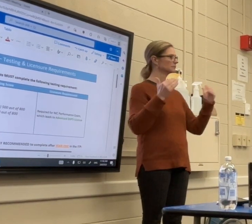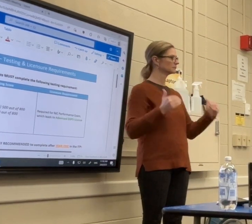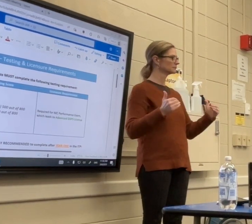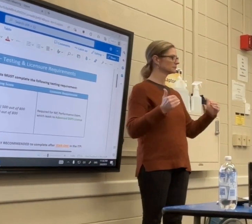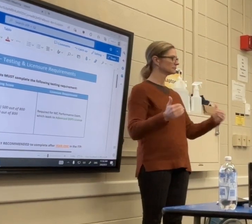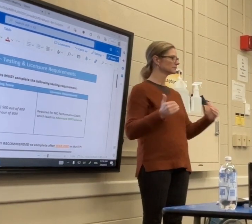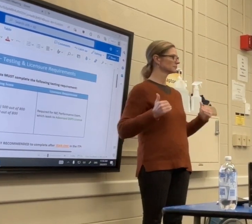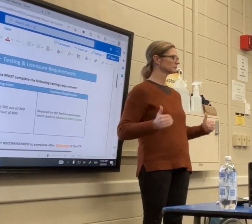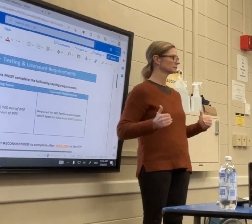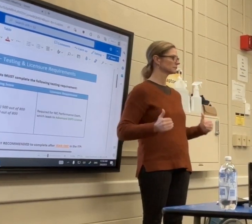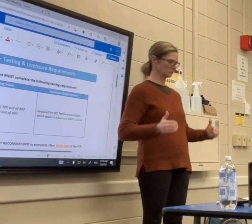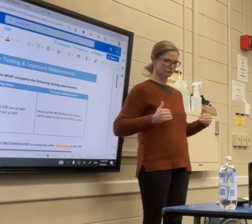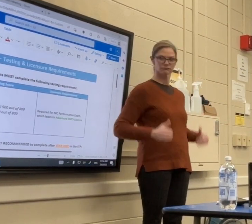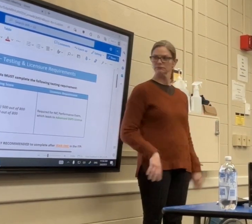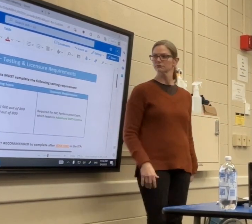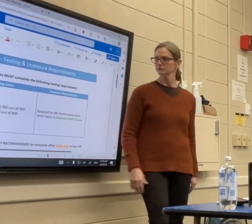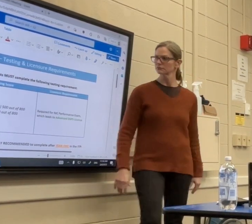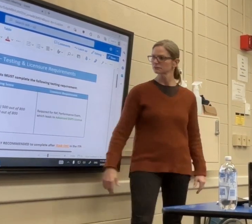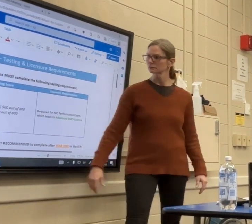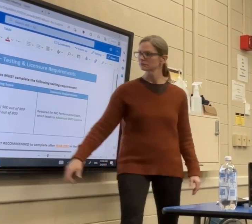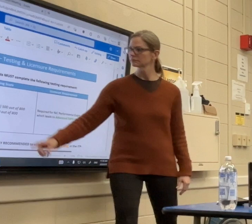The form is very step by step.